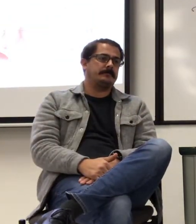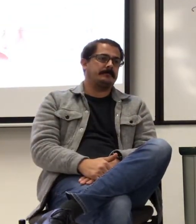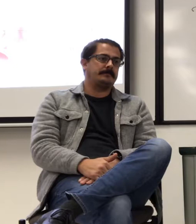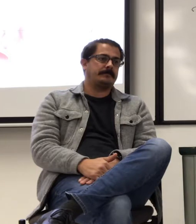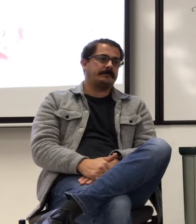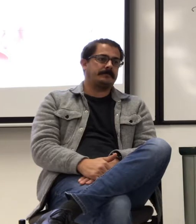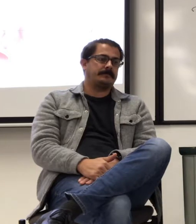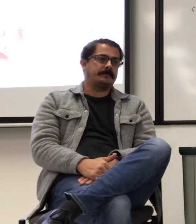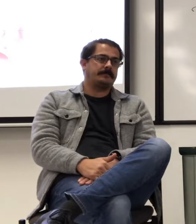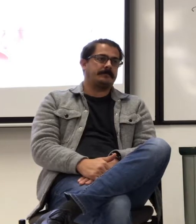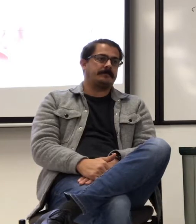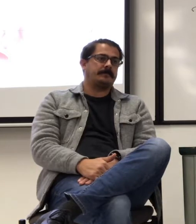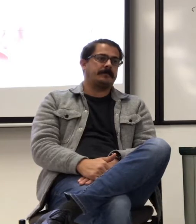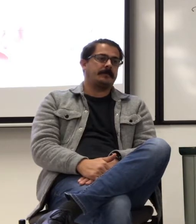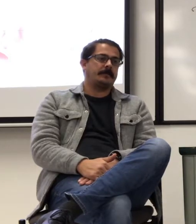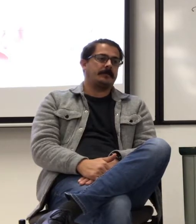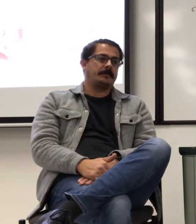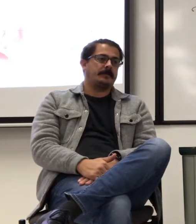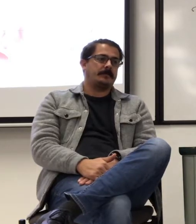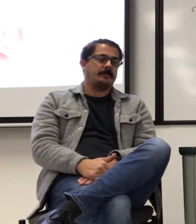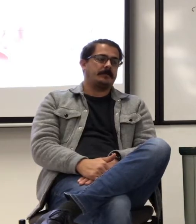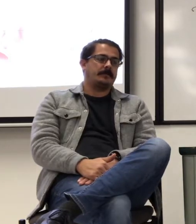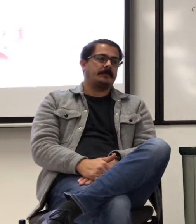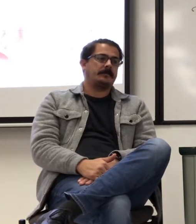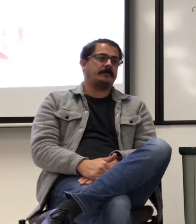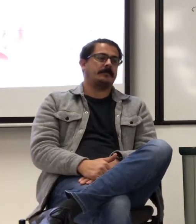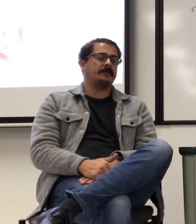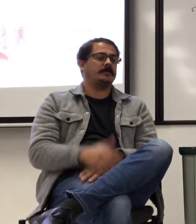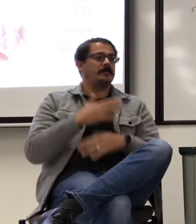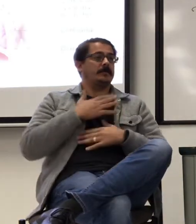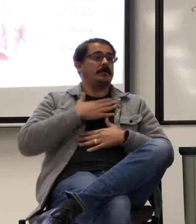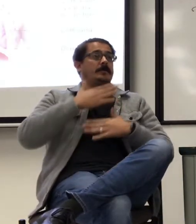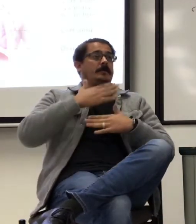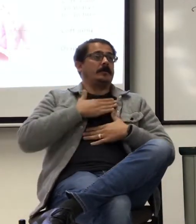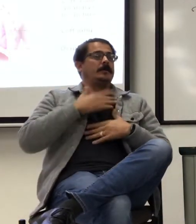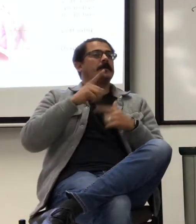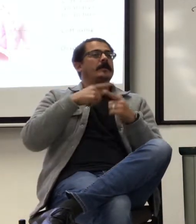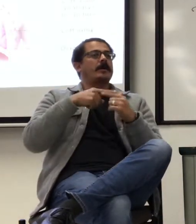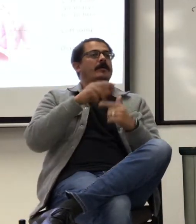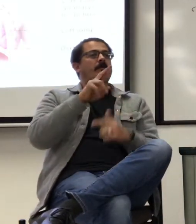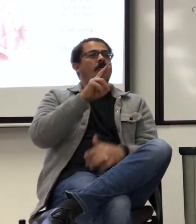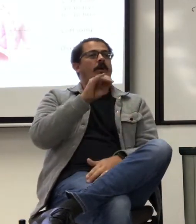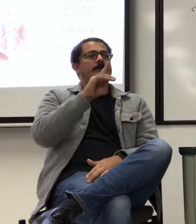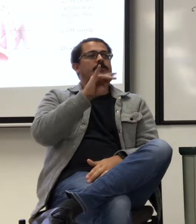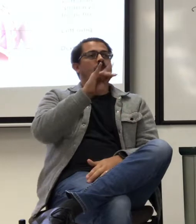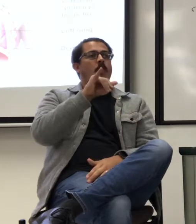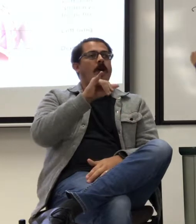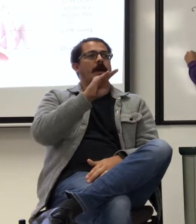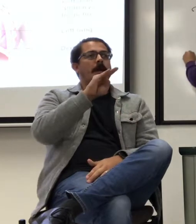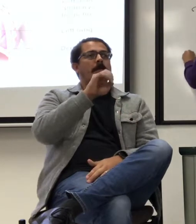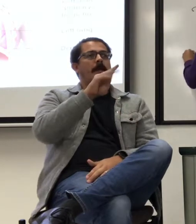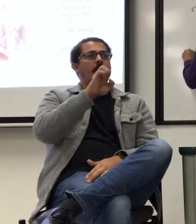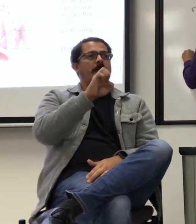you ventilate, but then you have to have this respiratory membrane. So blood's coming in, oxygen poor.